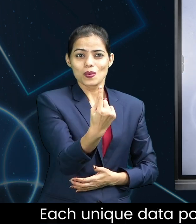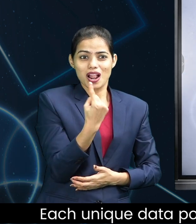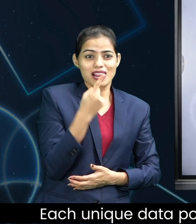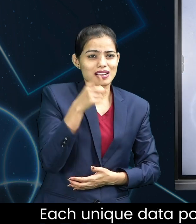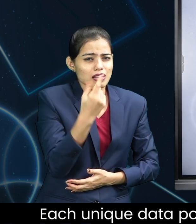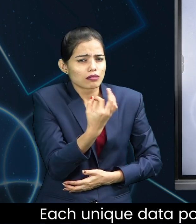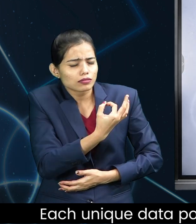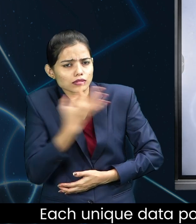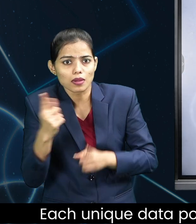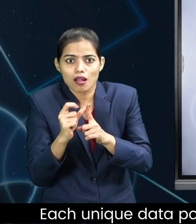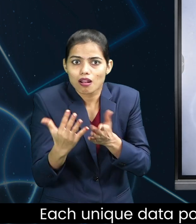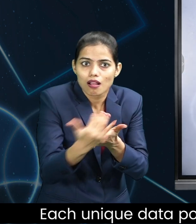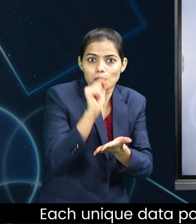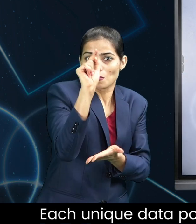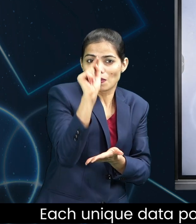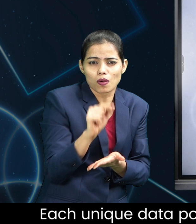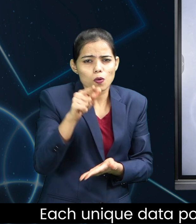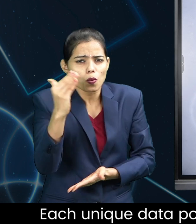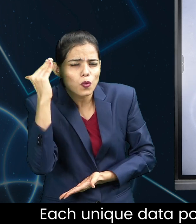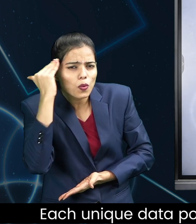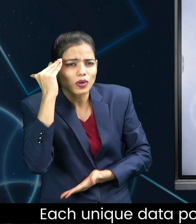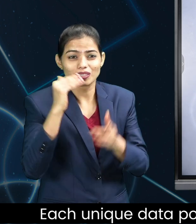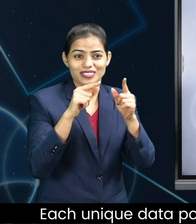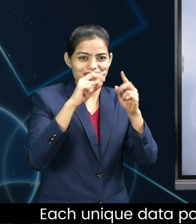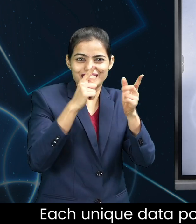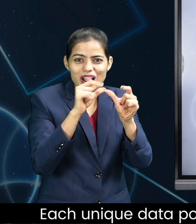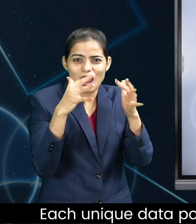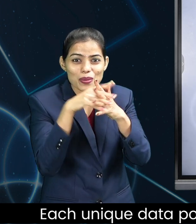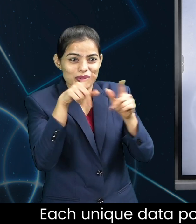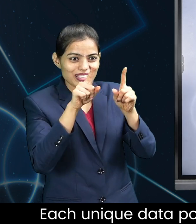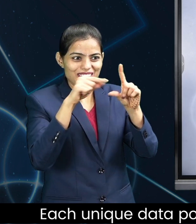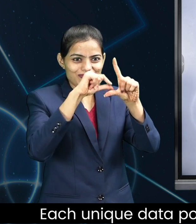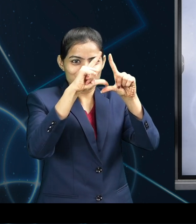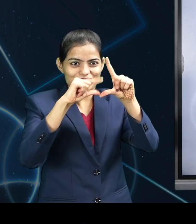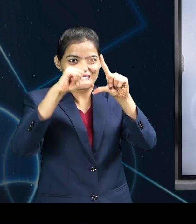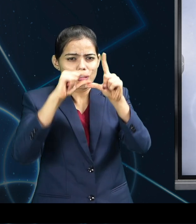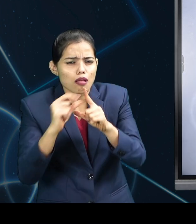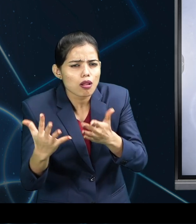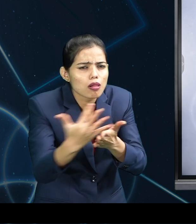Each unique data point, also known as raw data, is listed individually along with the